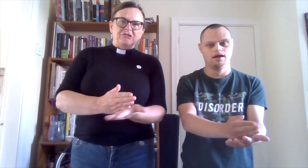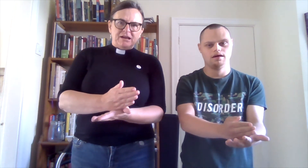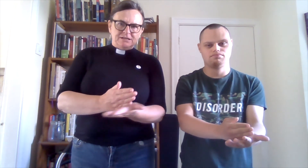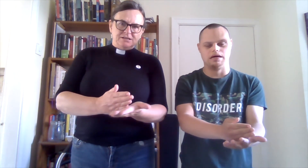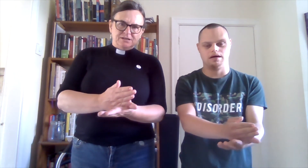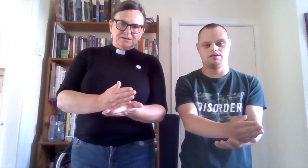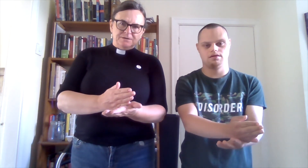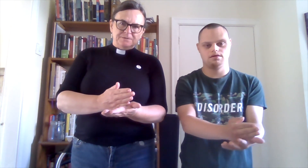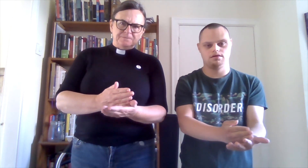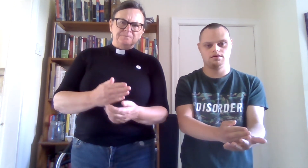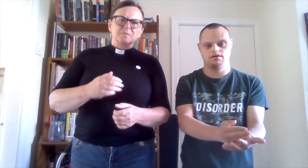Give us this day our daily bread.